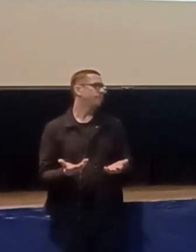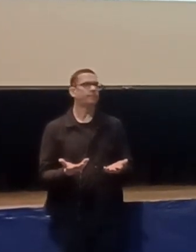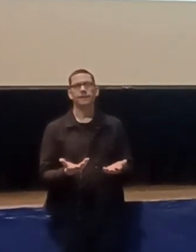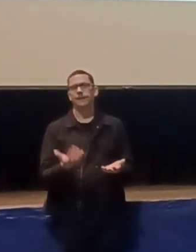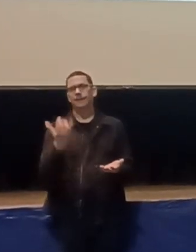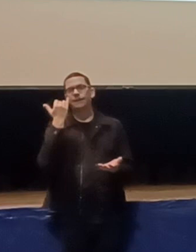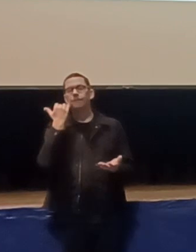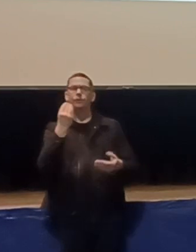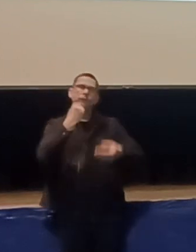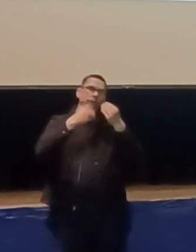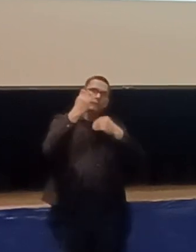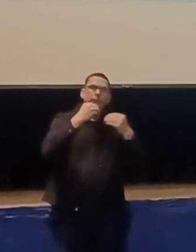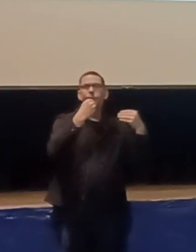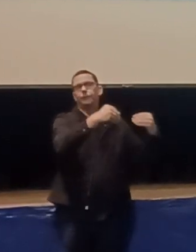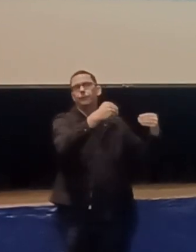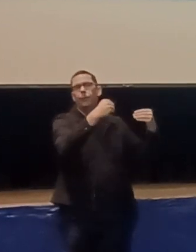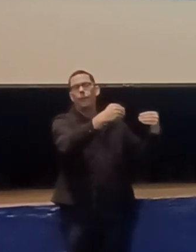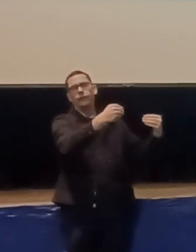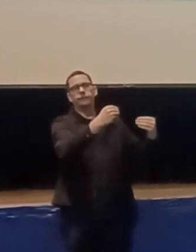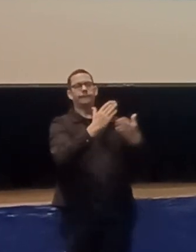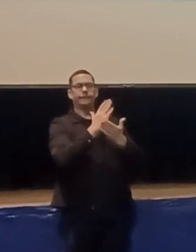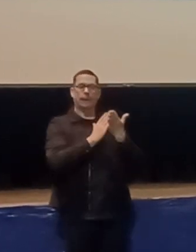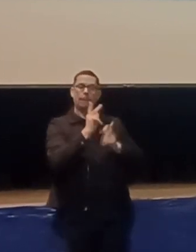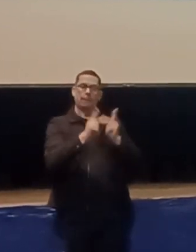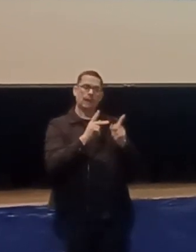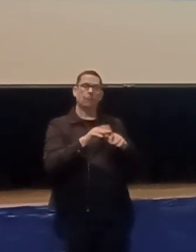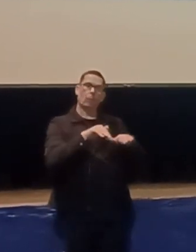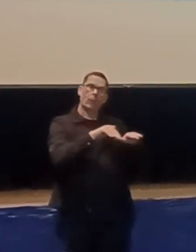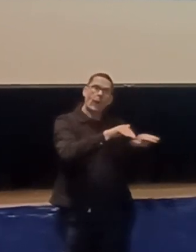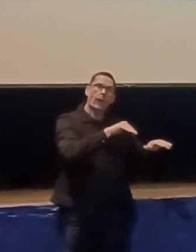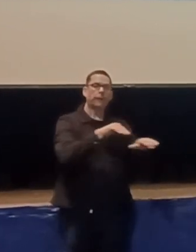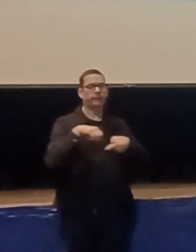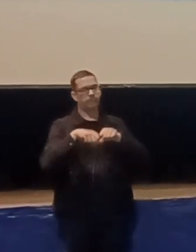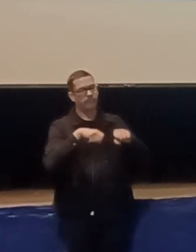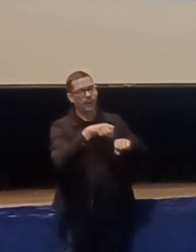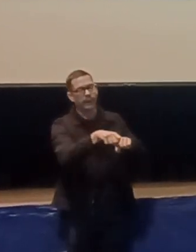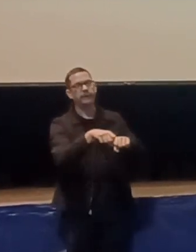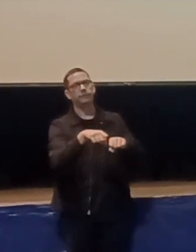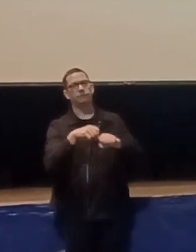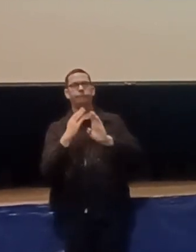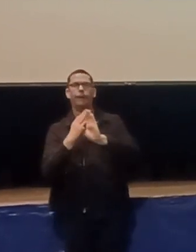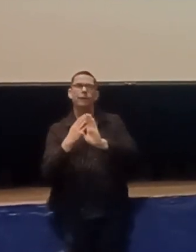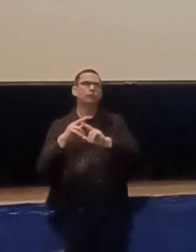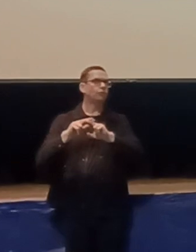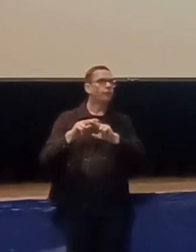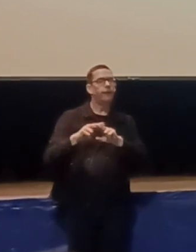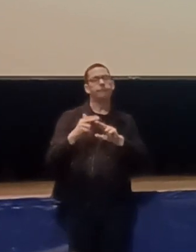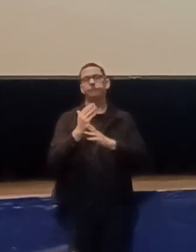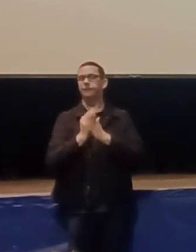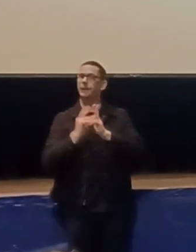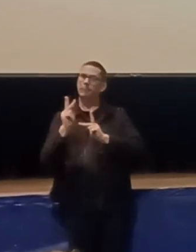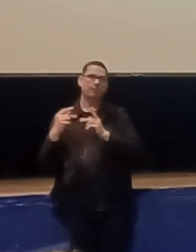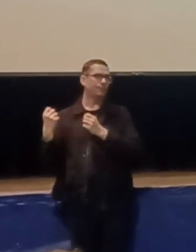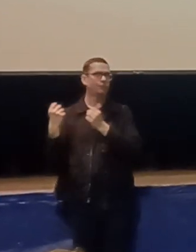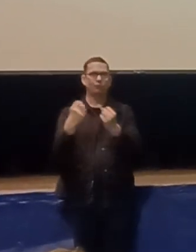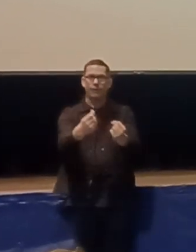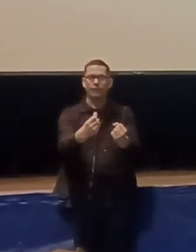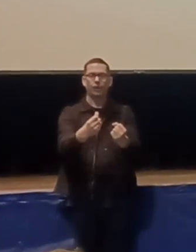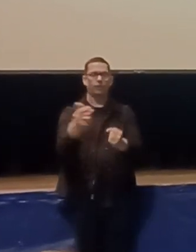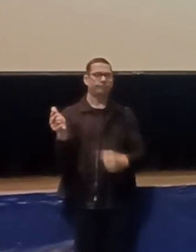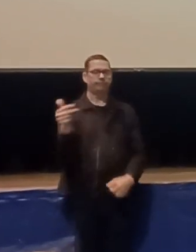grocery store, some people will walk there, some people will bike there, some people will take transit, but some people will drive their cars there, load